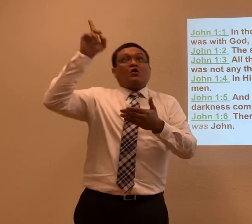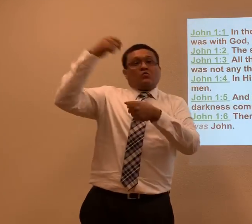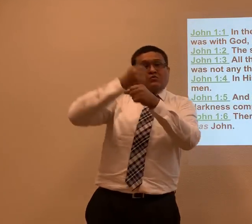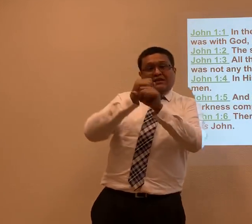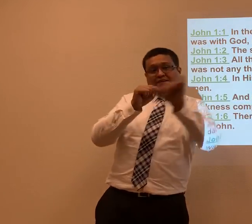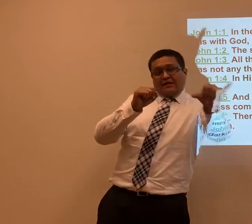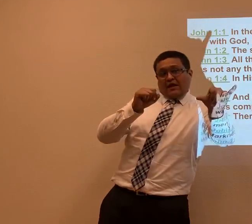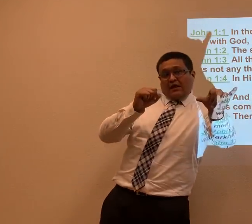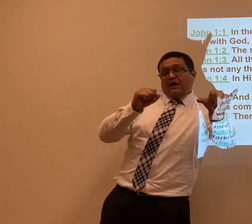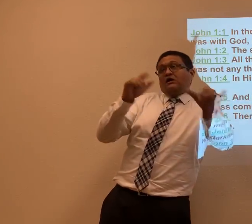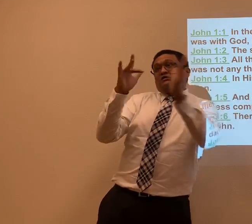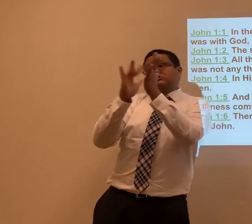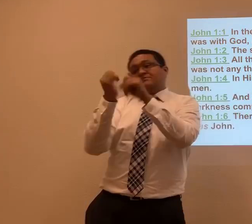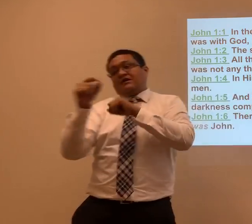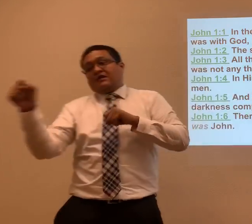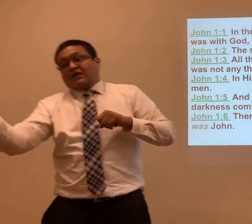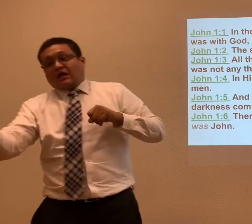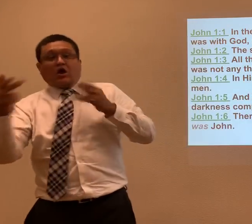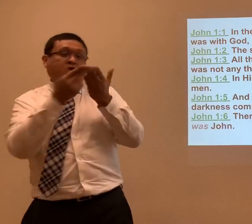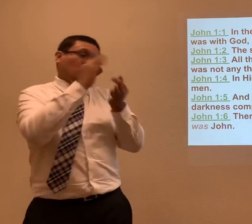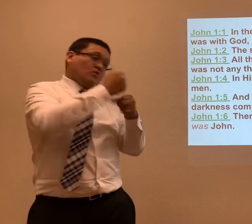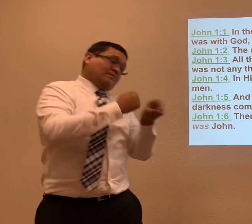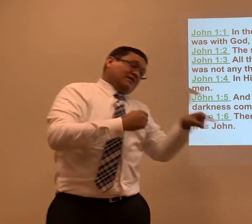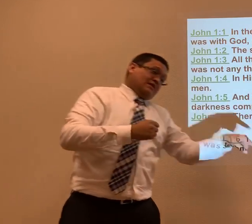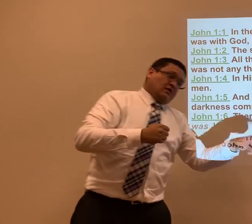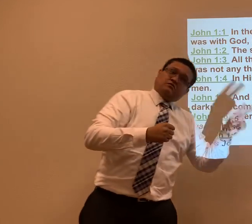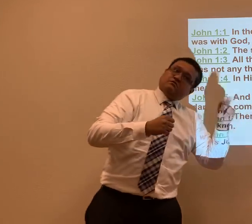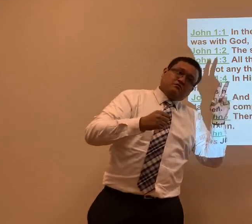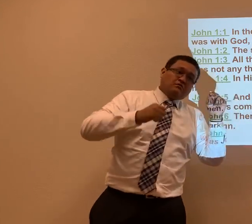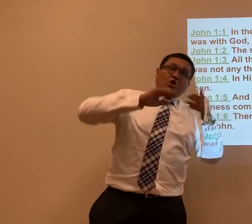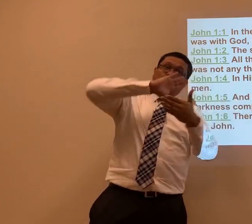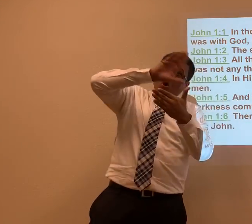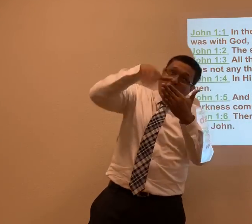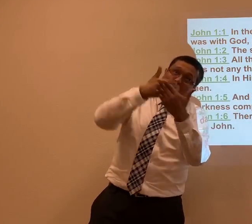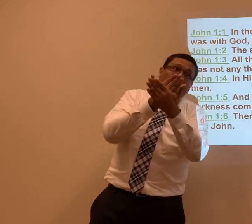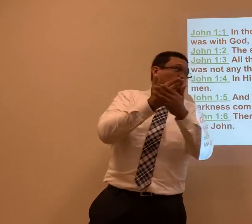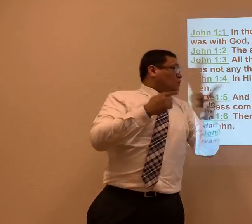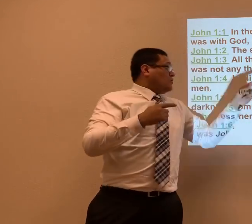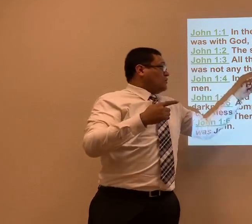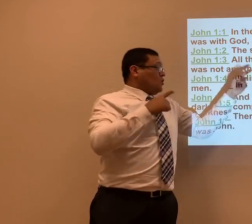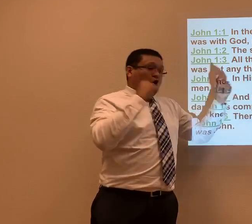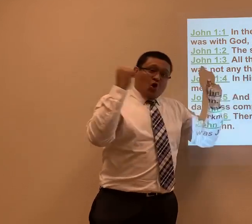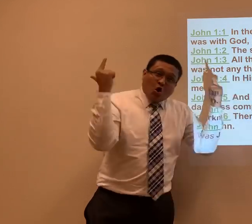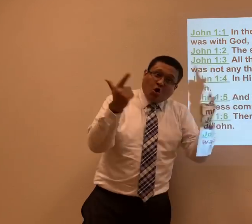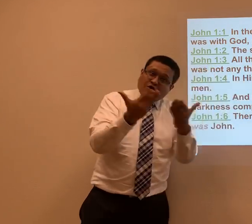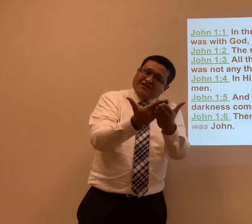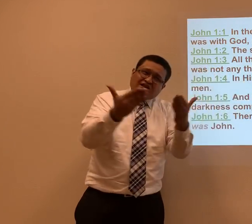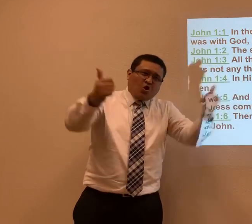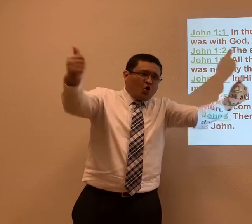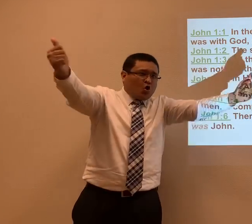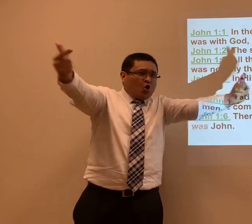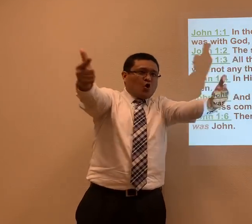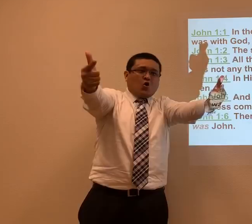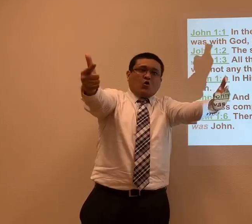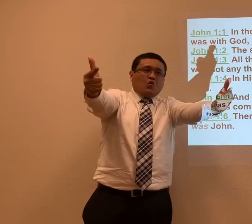him. Yes. Jesus made everything. He made, it's not just some things that he made, but he made